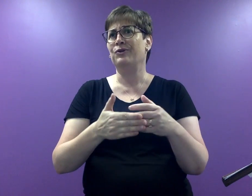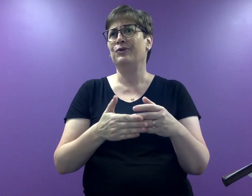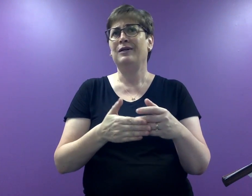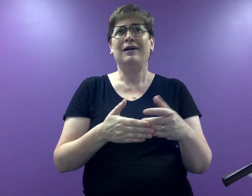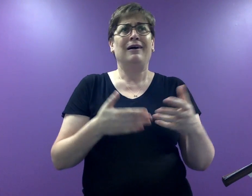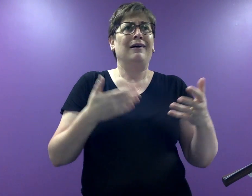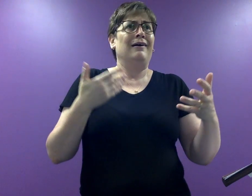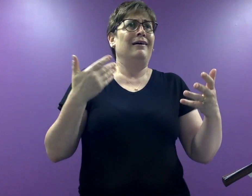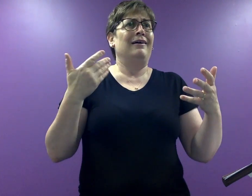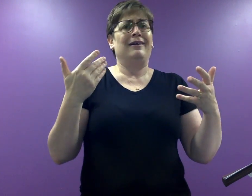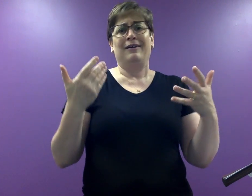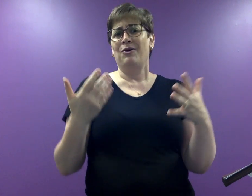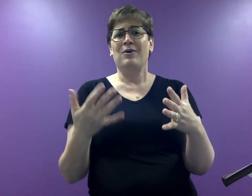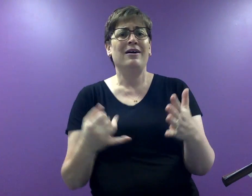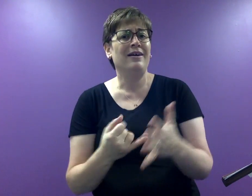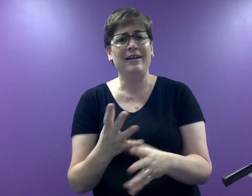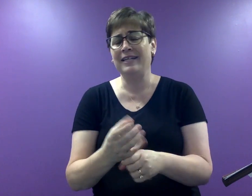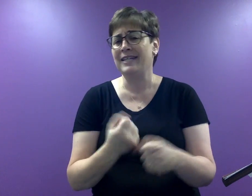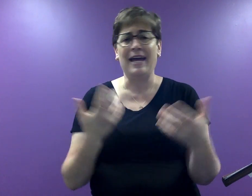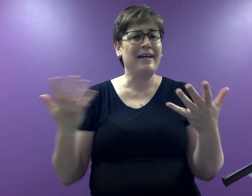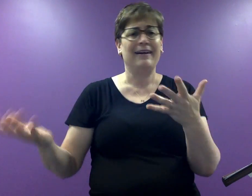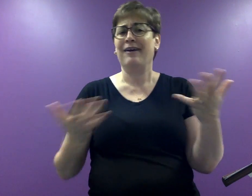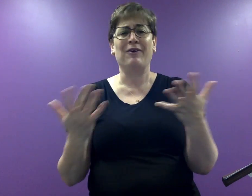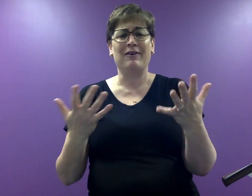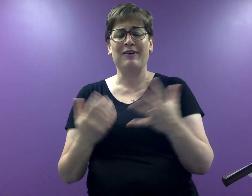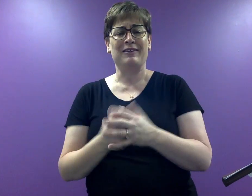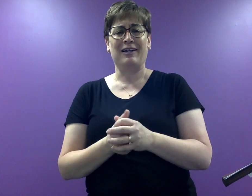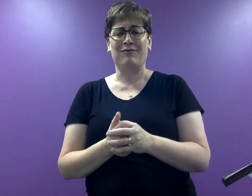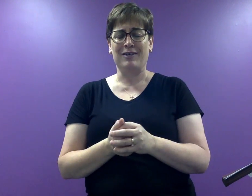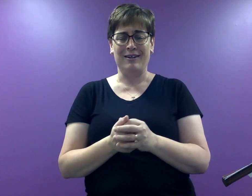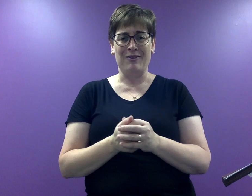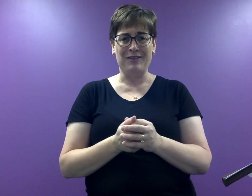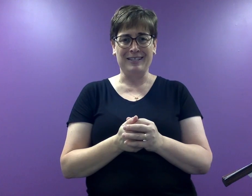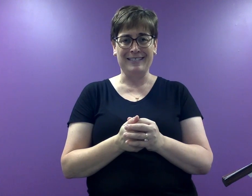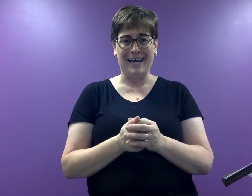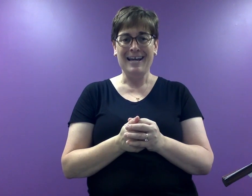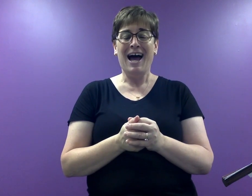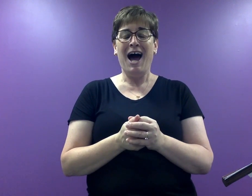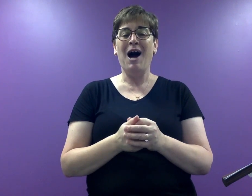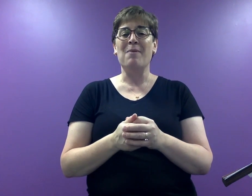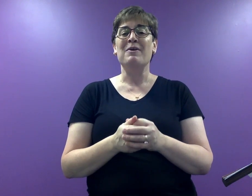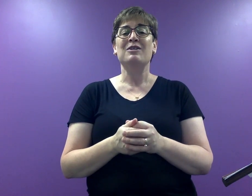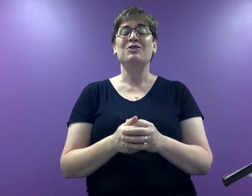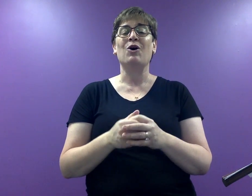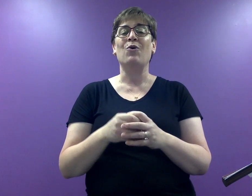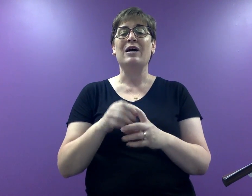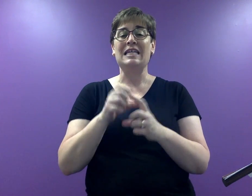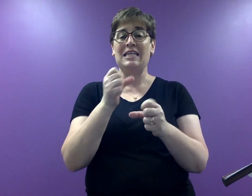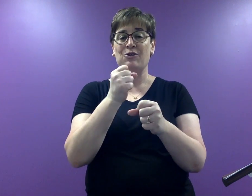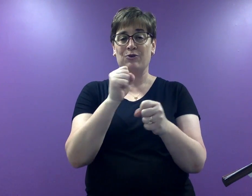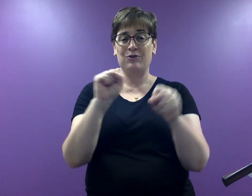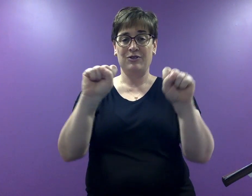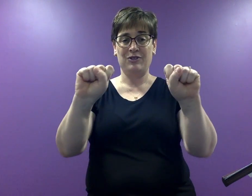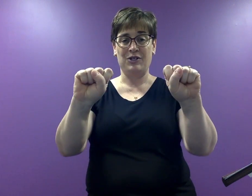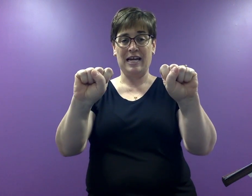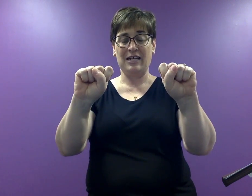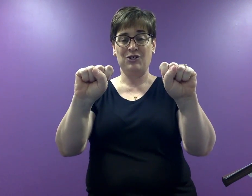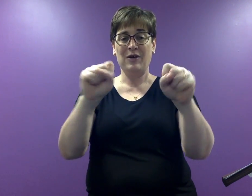will it take? I don't know. I couldn't think of another thing to say. So years. So you're taking two